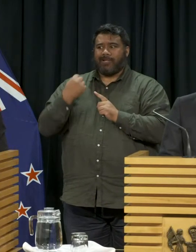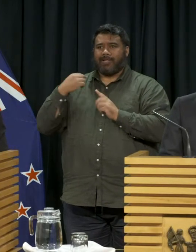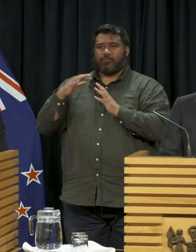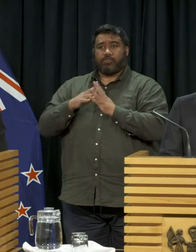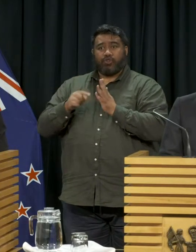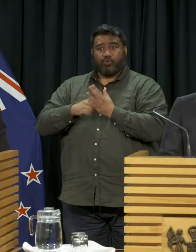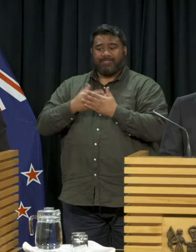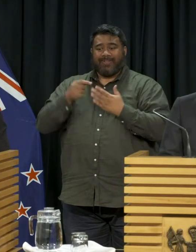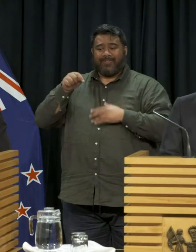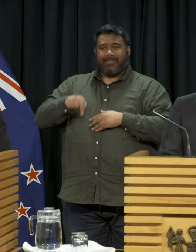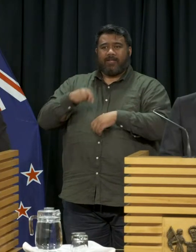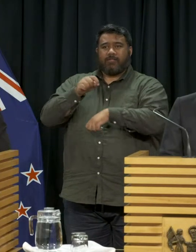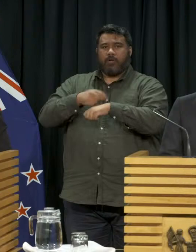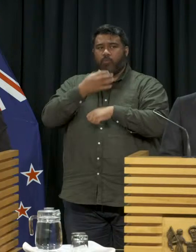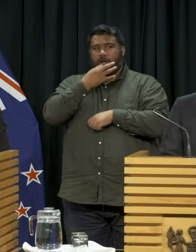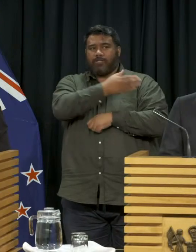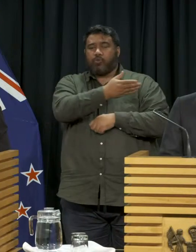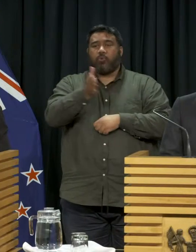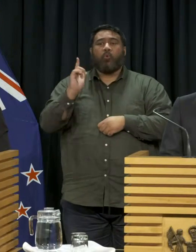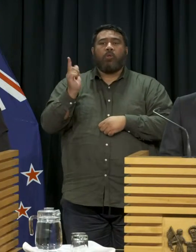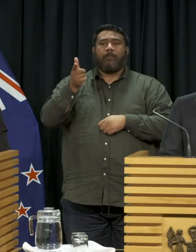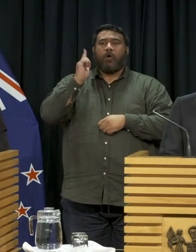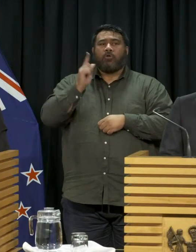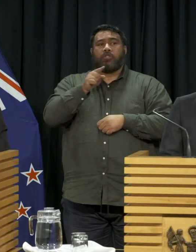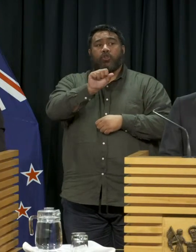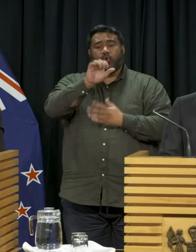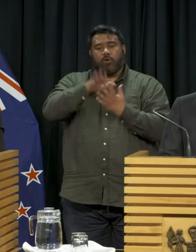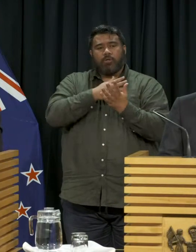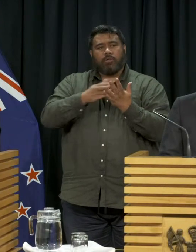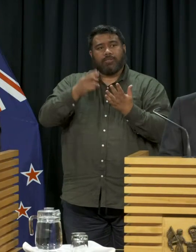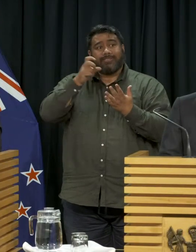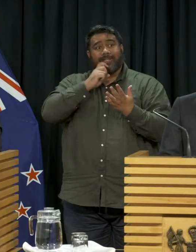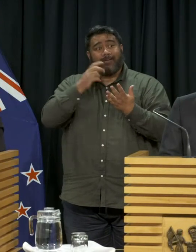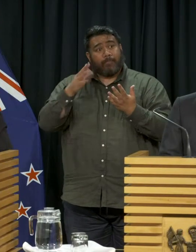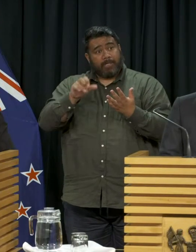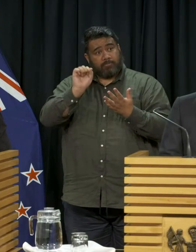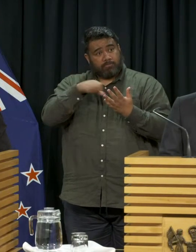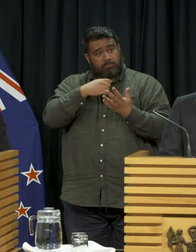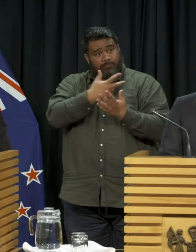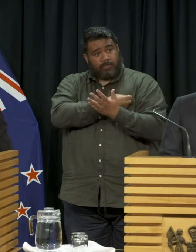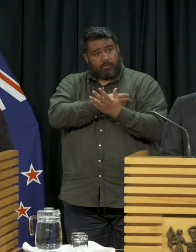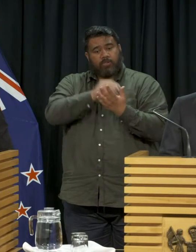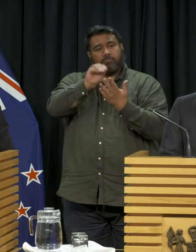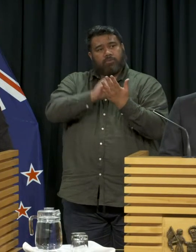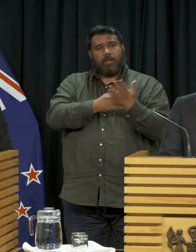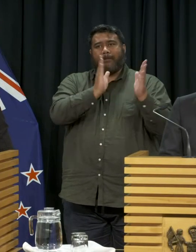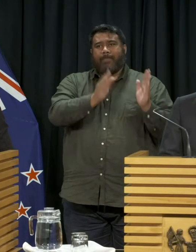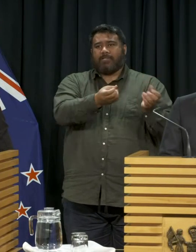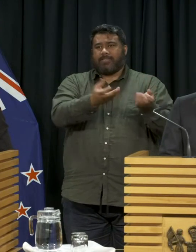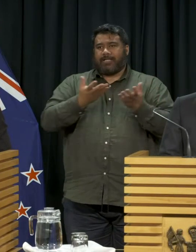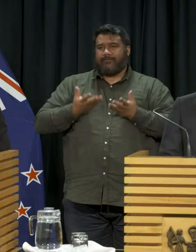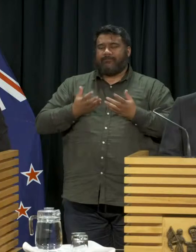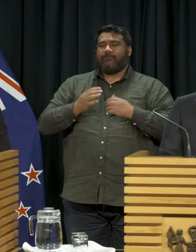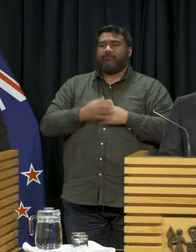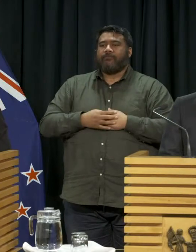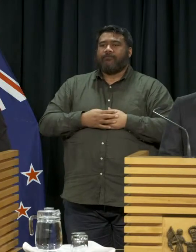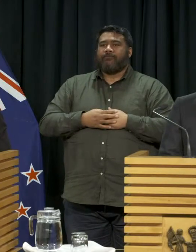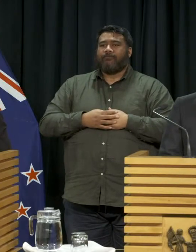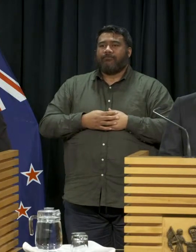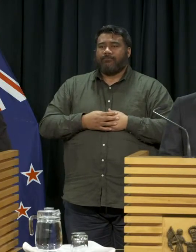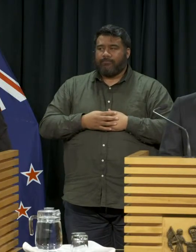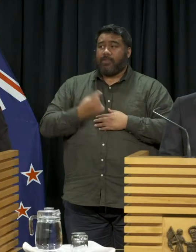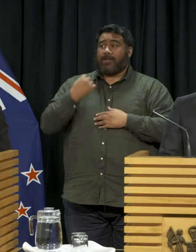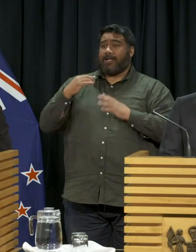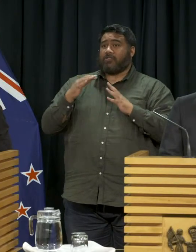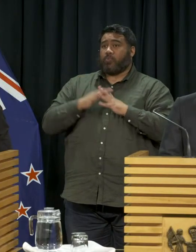employers were asked to provide up-to-date information about the vaccination status of their workers. On Wednesday last week, we issued guidance